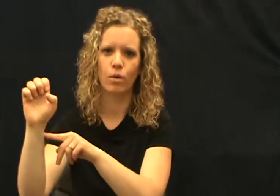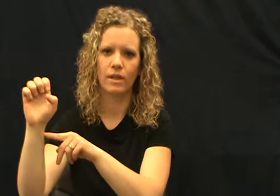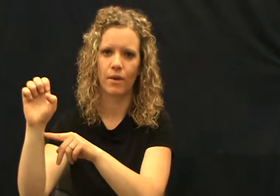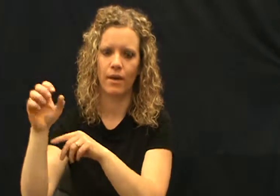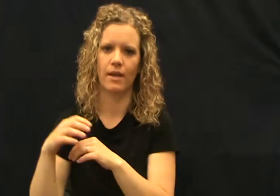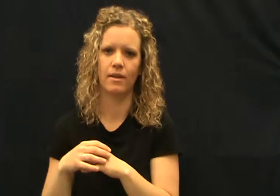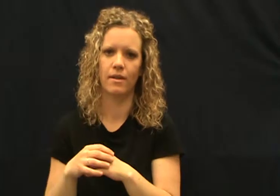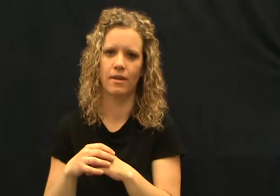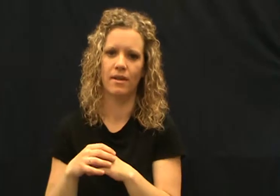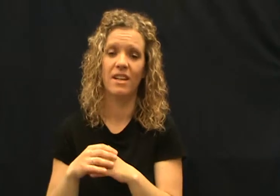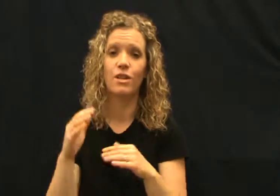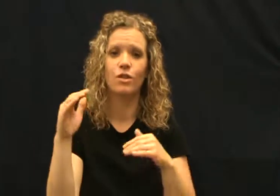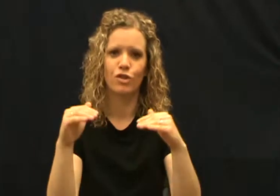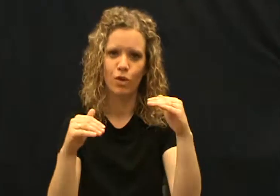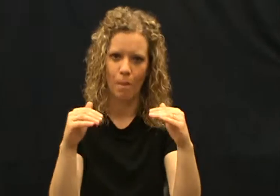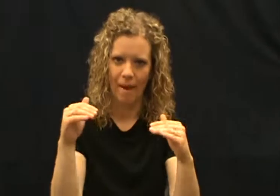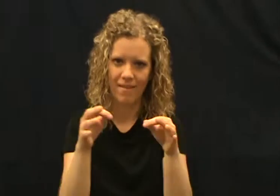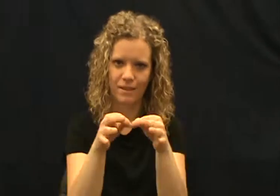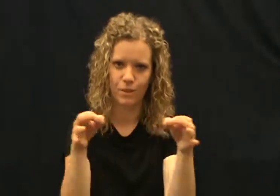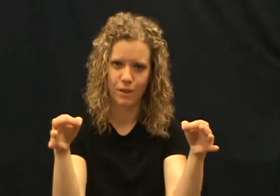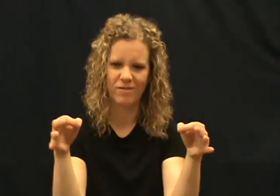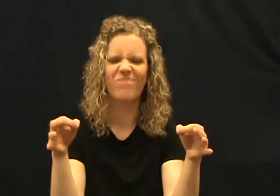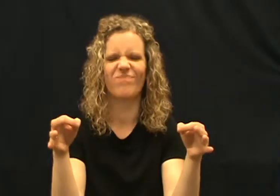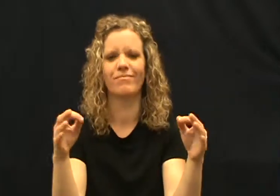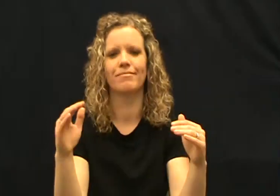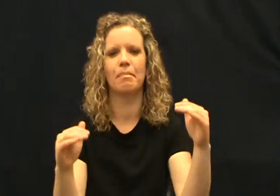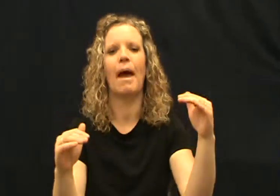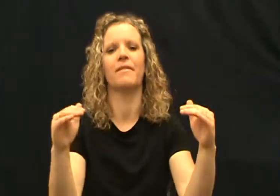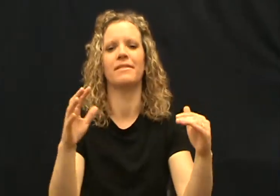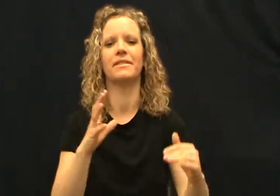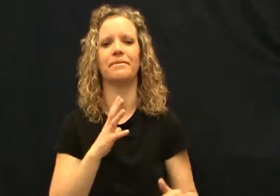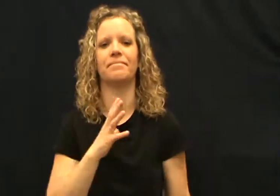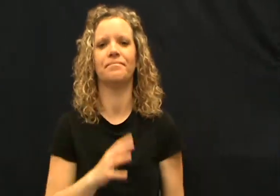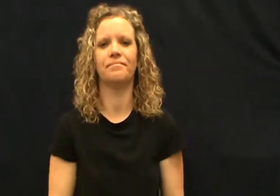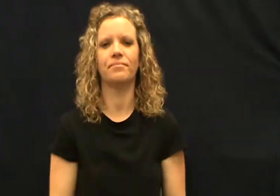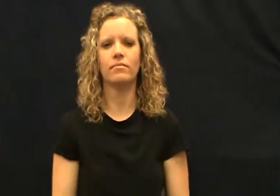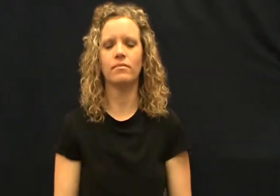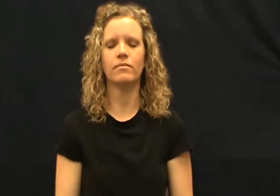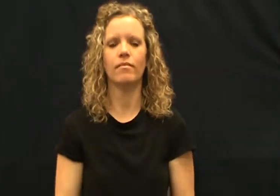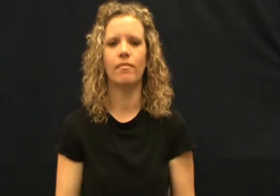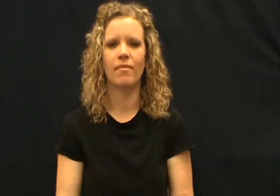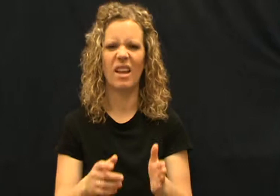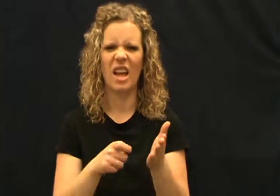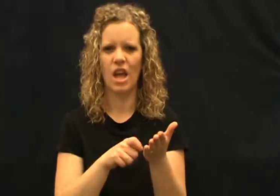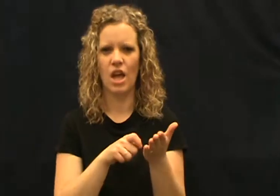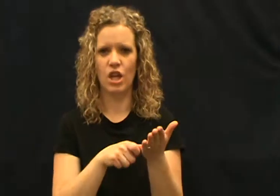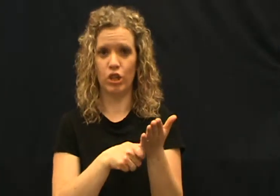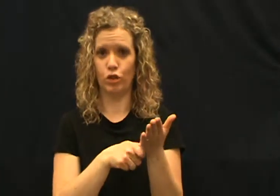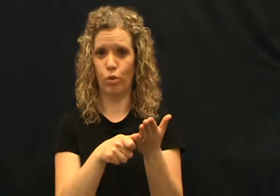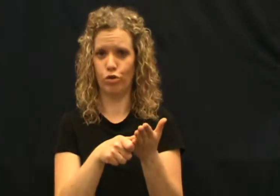sheet equation is in balance. Now let's take a look at this, what we call journal entry, for a second. When we